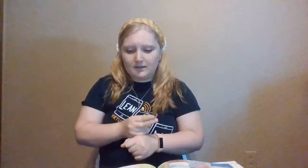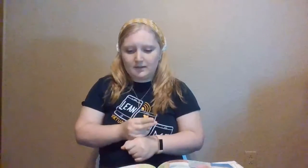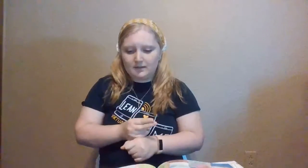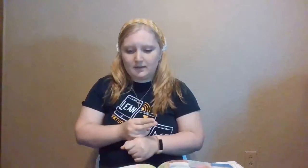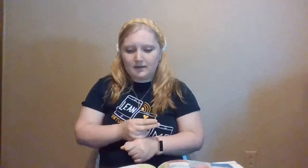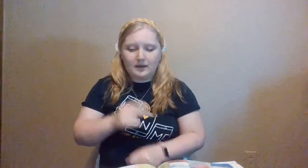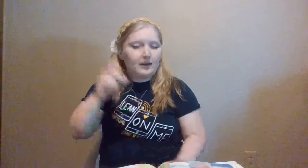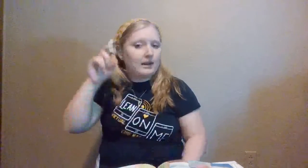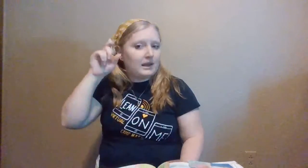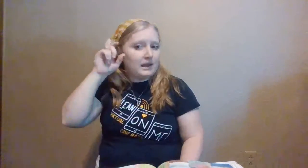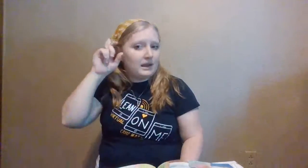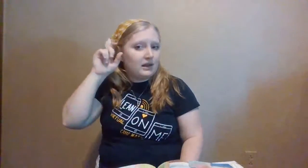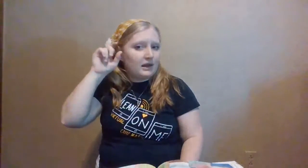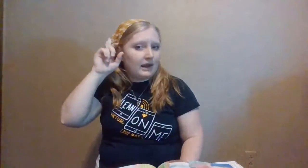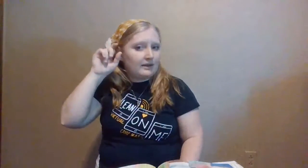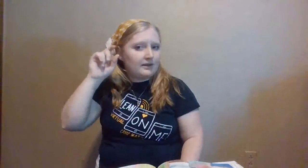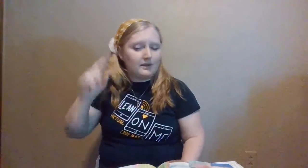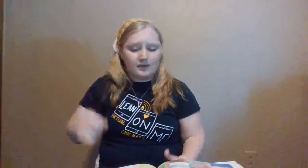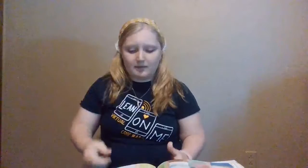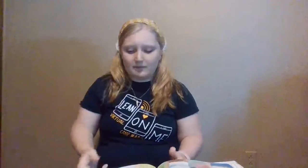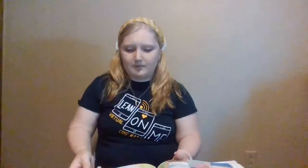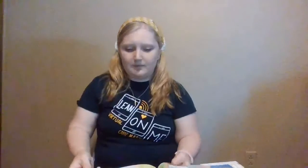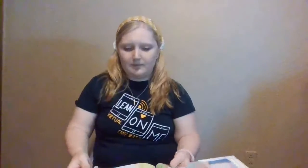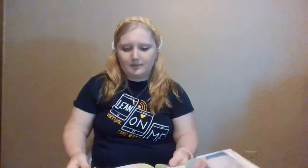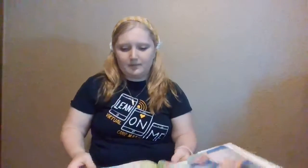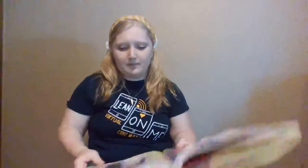wears hearing aids.